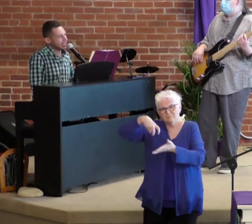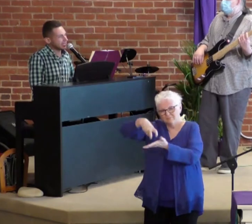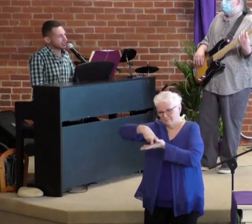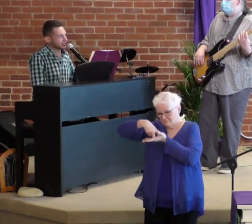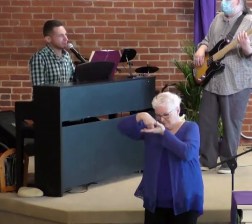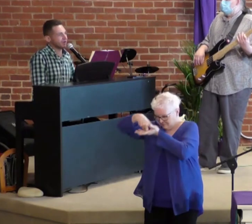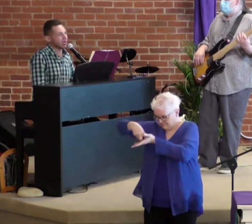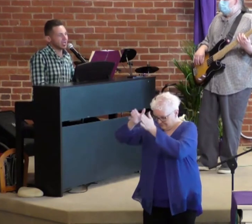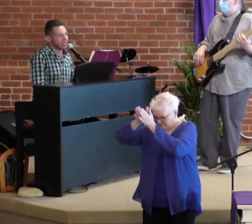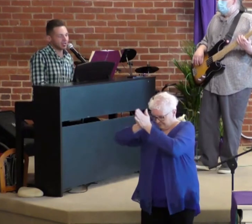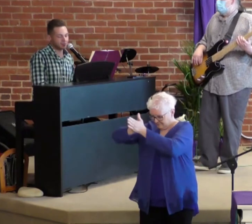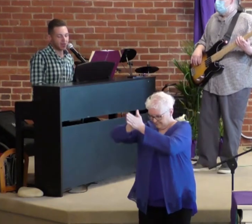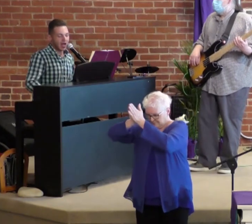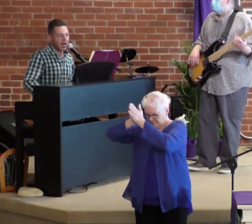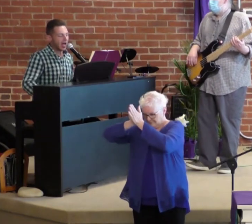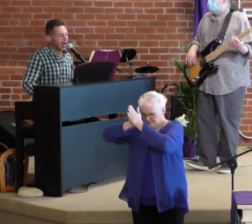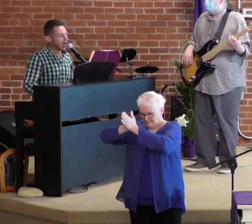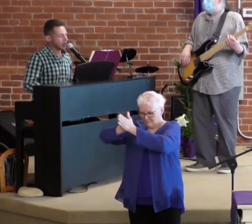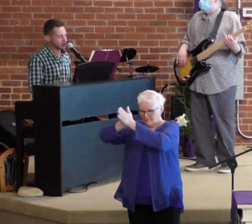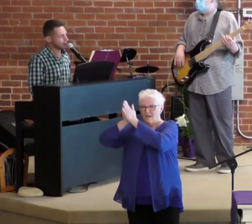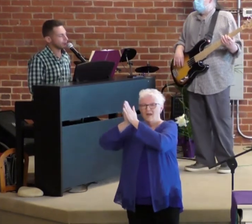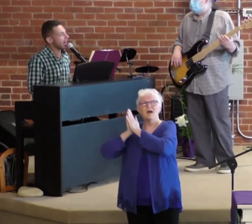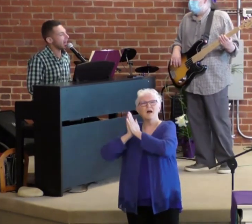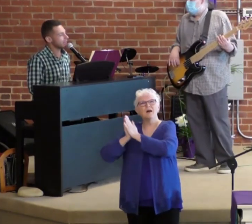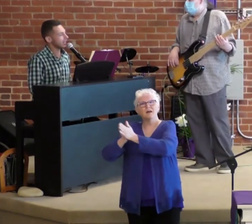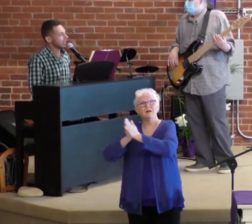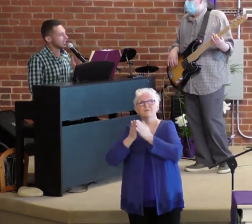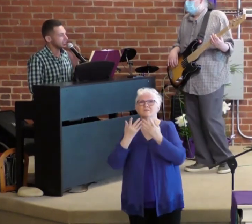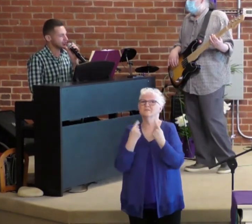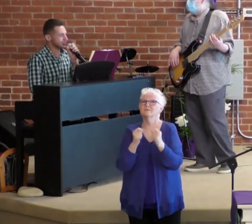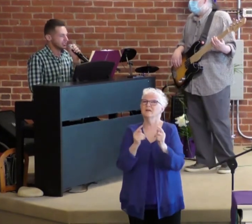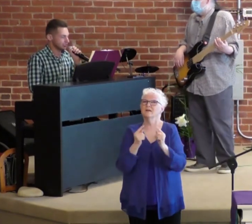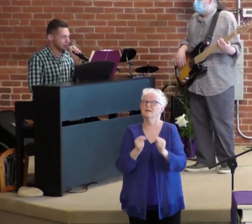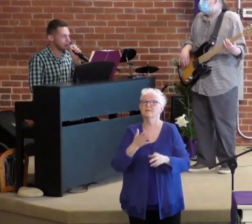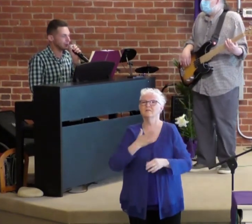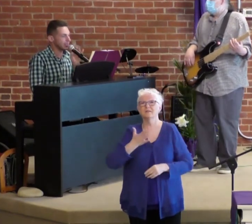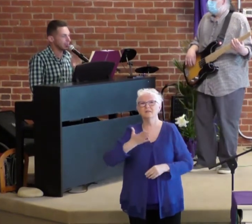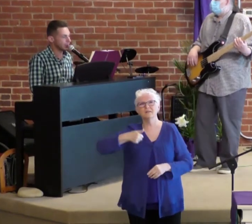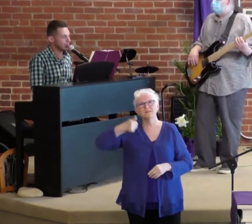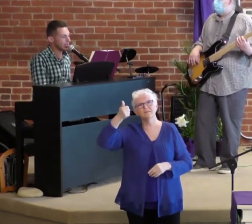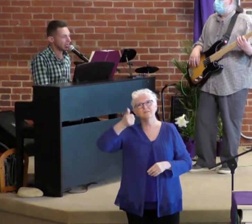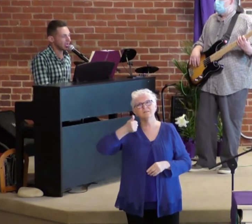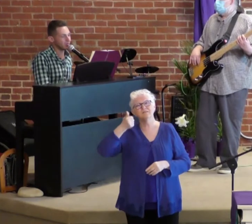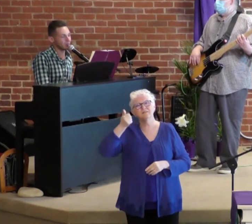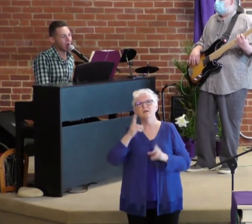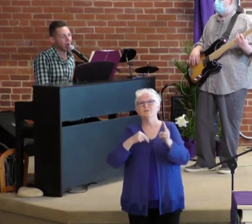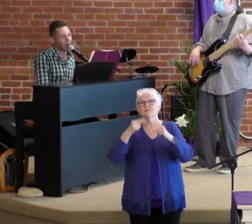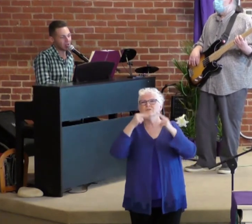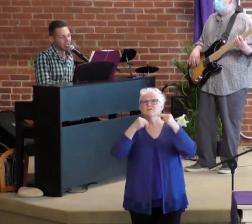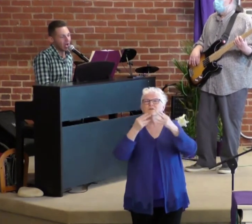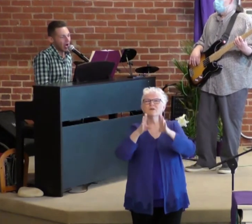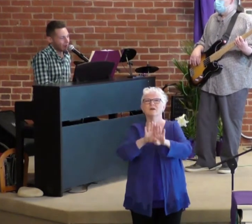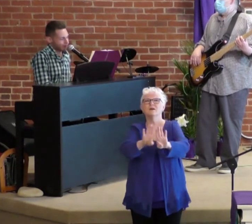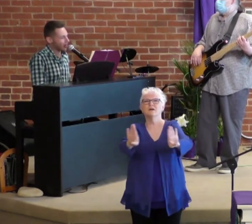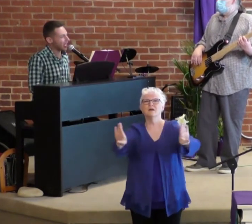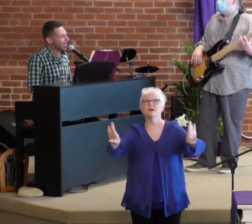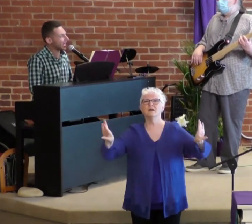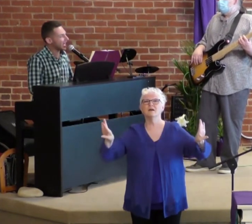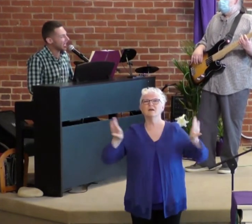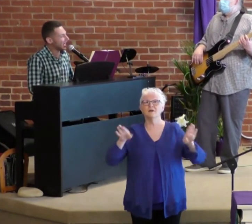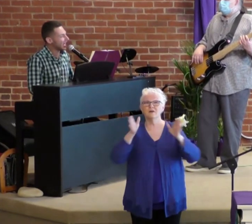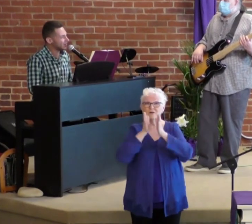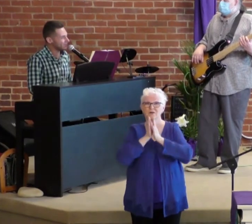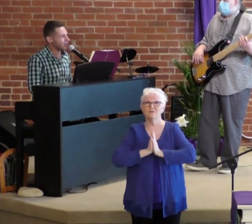my knees to pray, I'll do my best to build a wall of